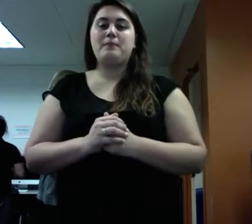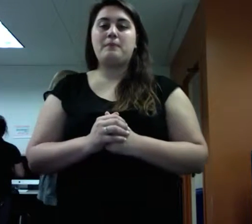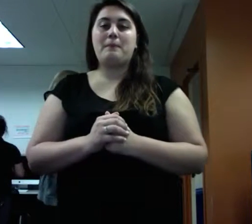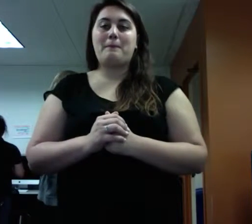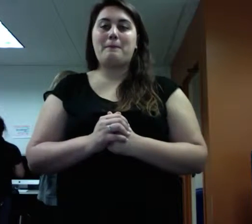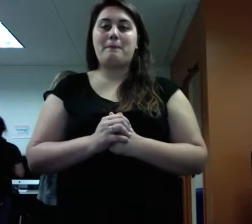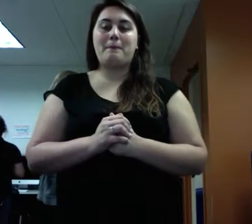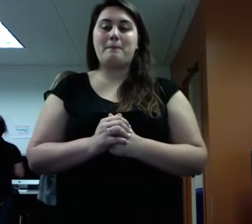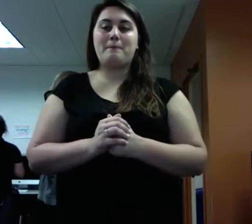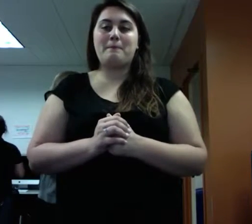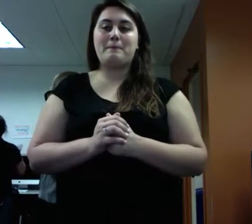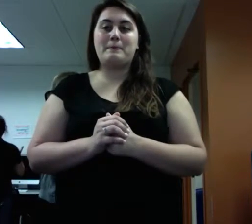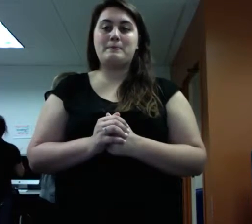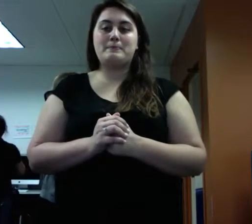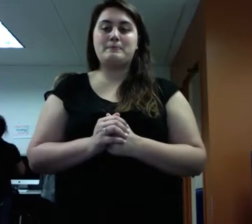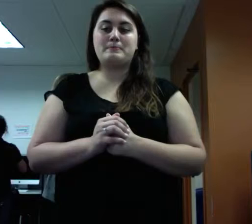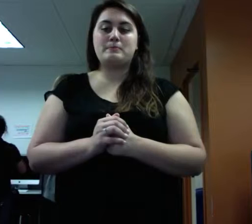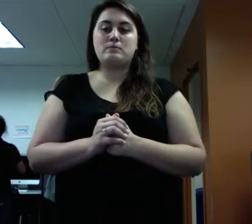average income of central city residents has gone down